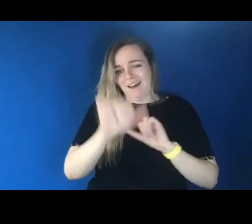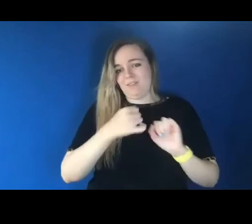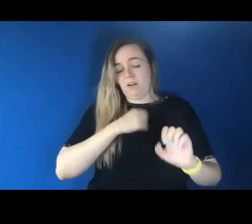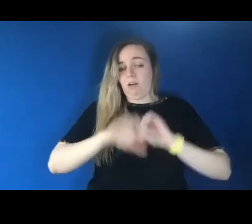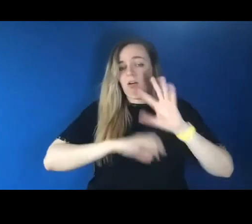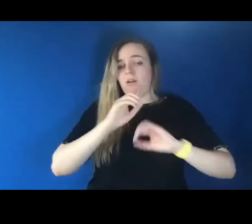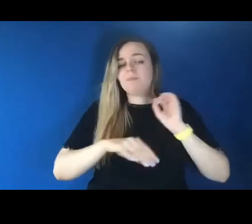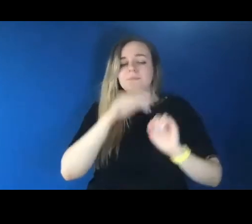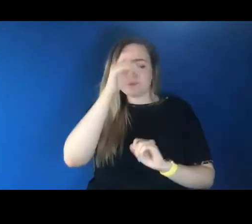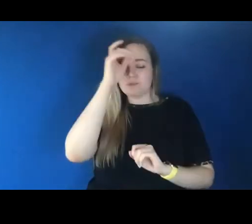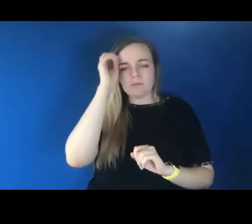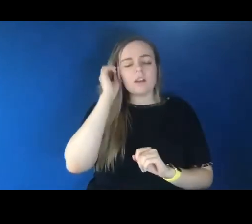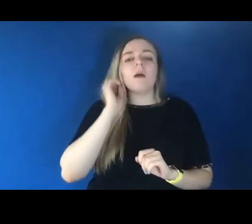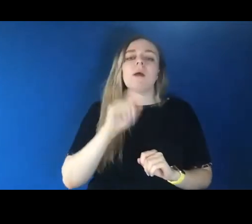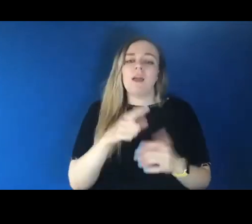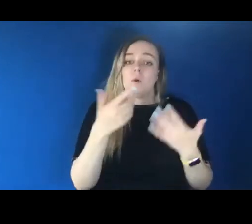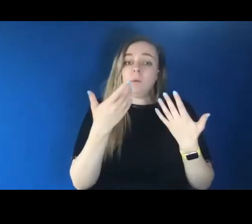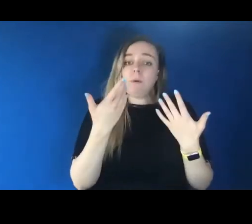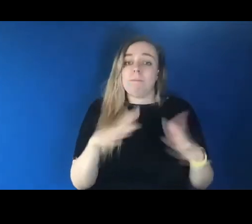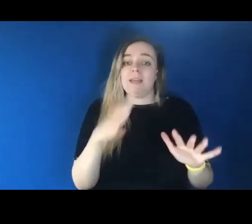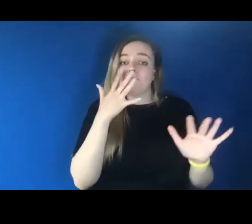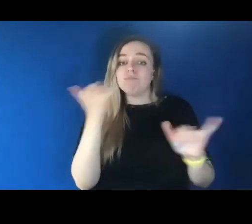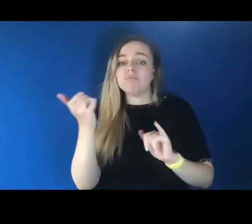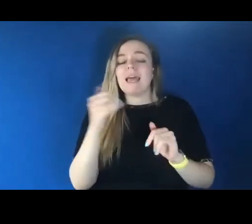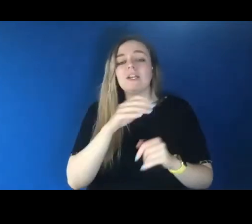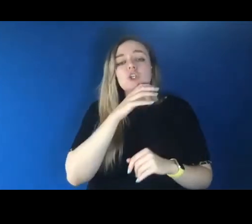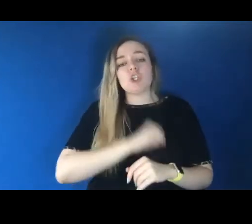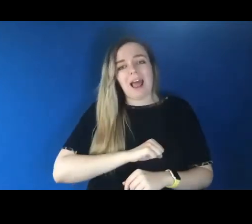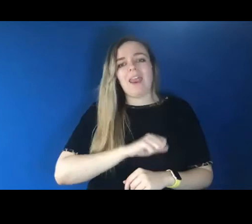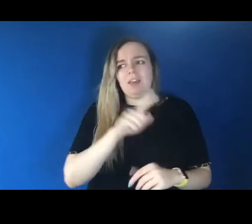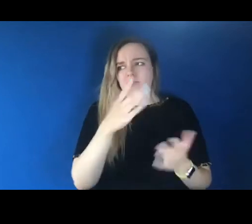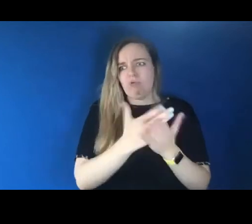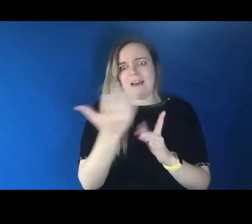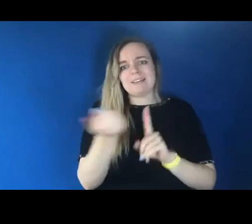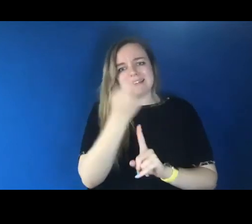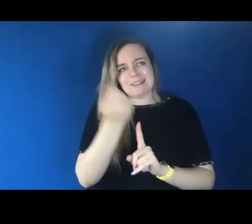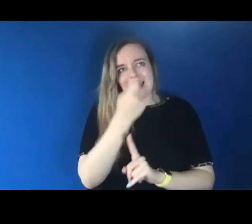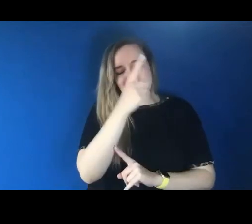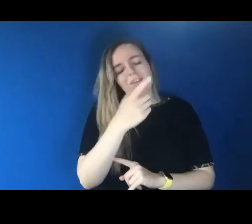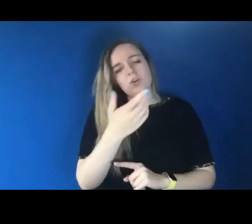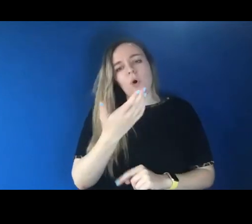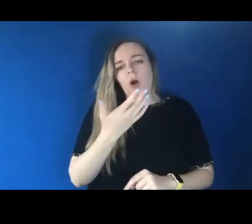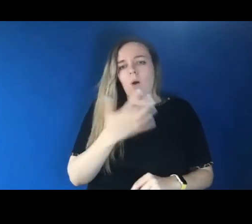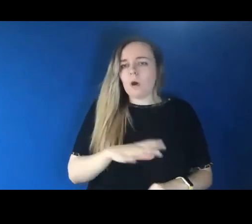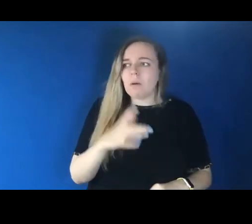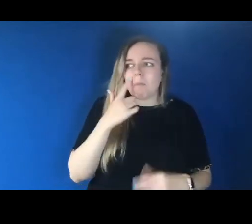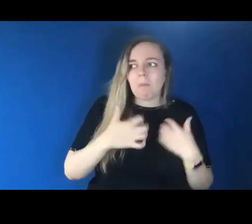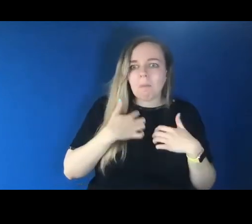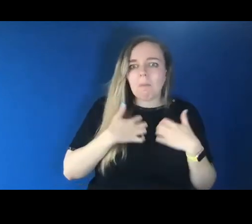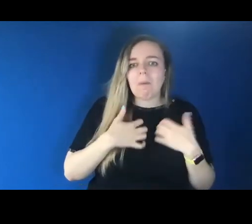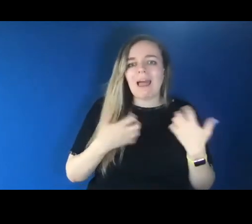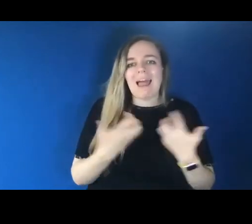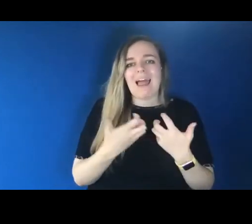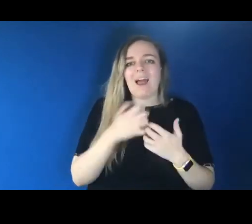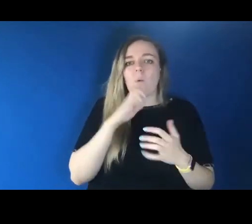But it's something we've actually trialled on Shetland and it's been really successful. So it's great to see how it's going to take place